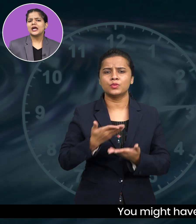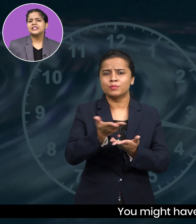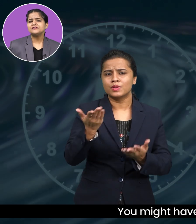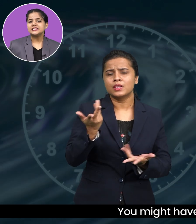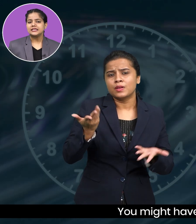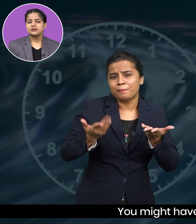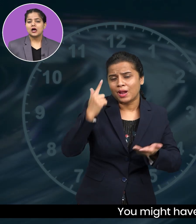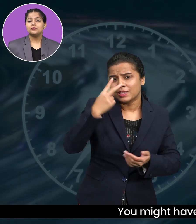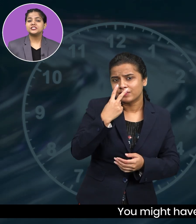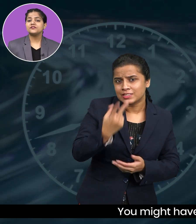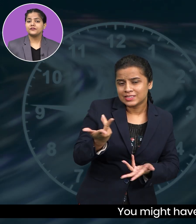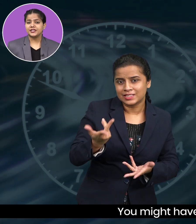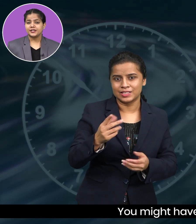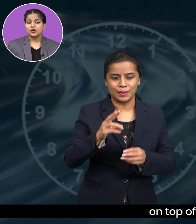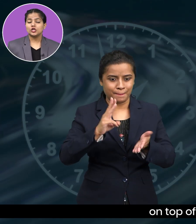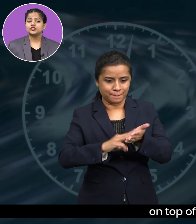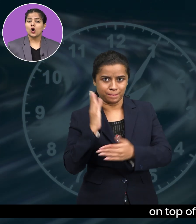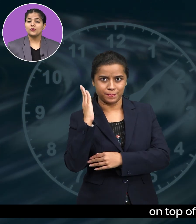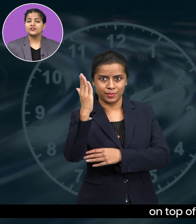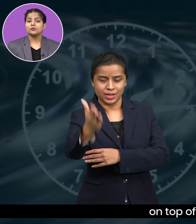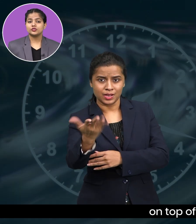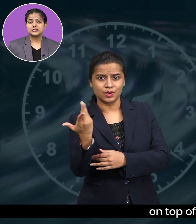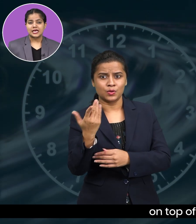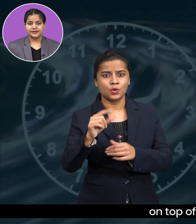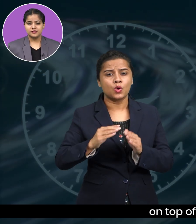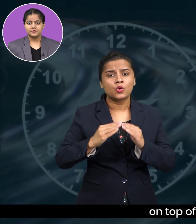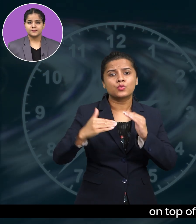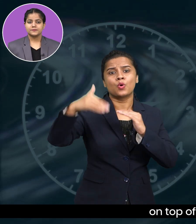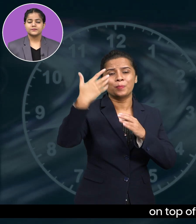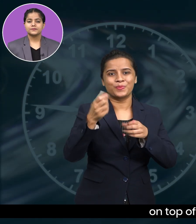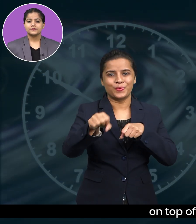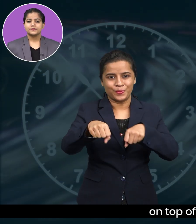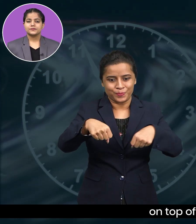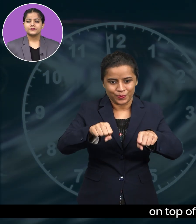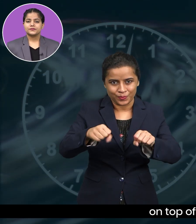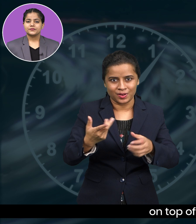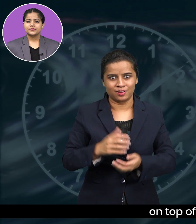You might have seen a meter fitted on top of a motorcycle,